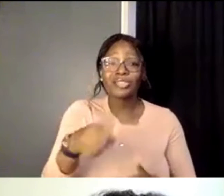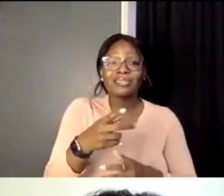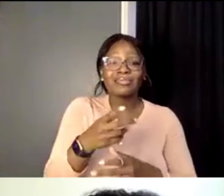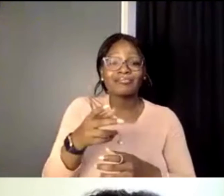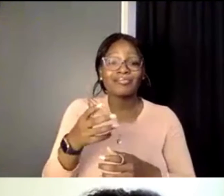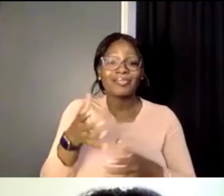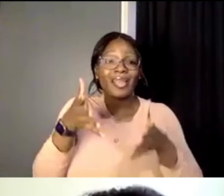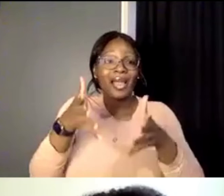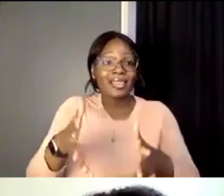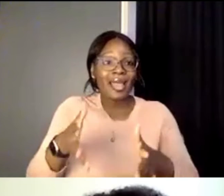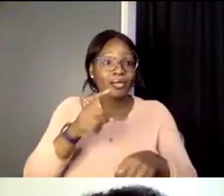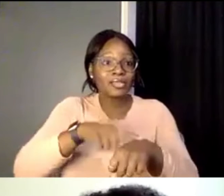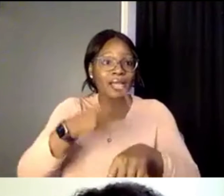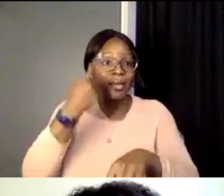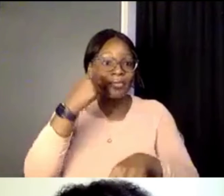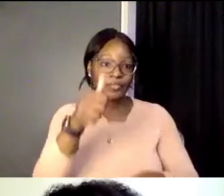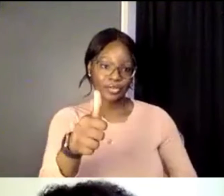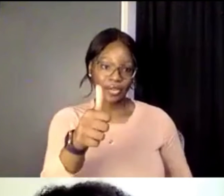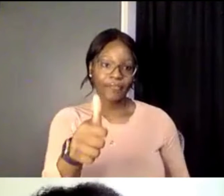that, instead of kind of